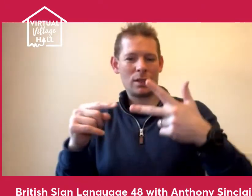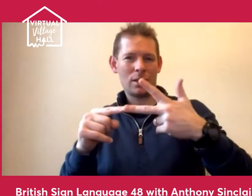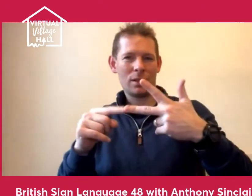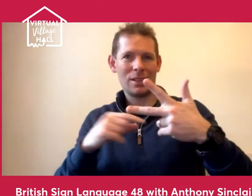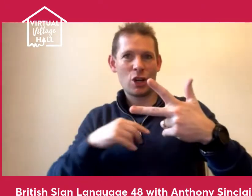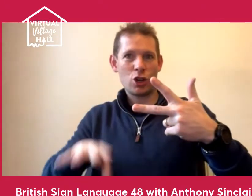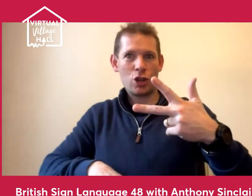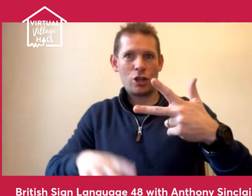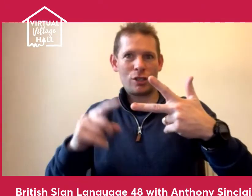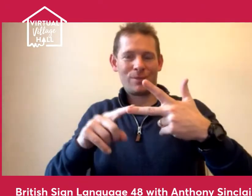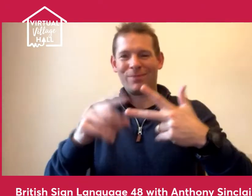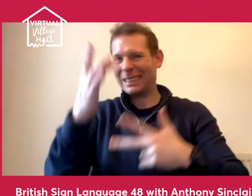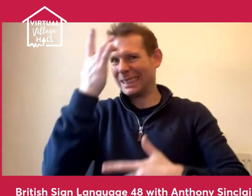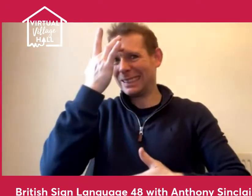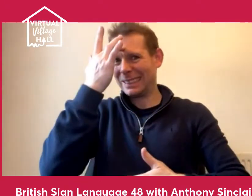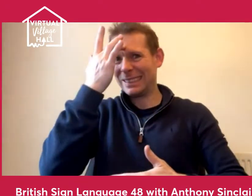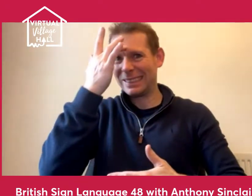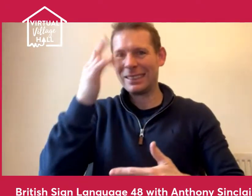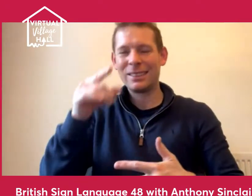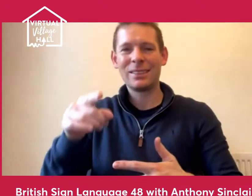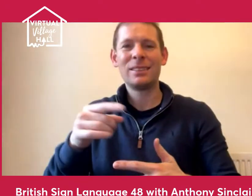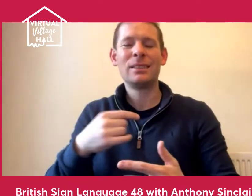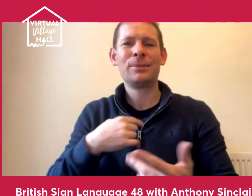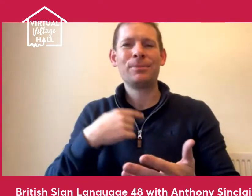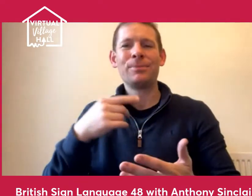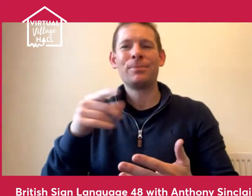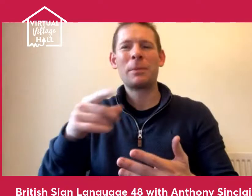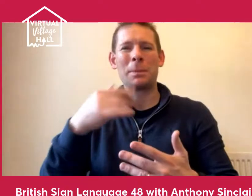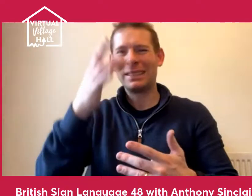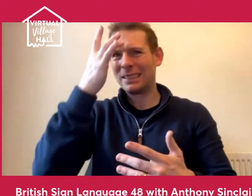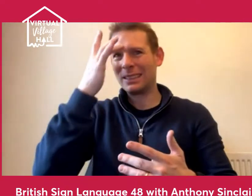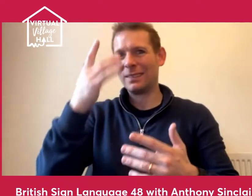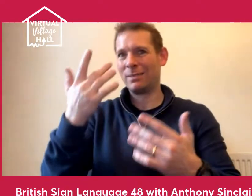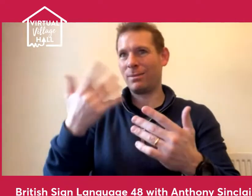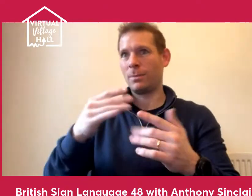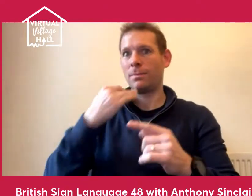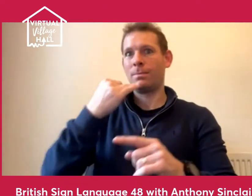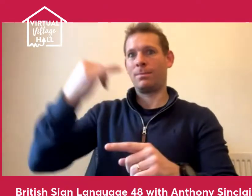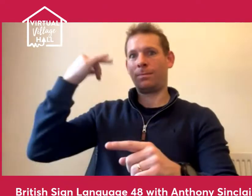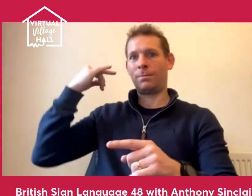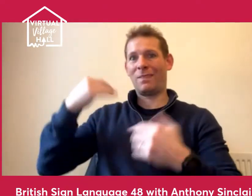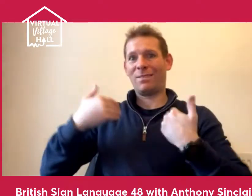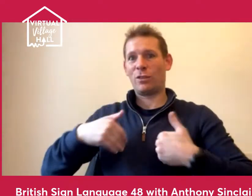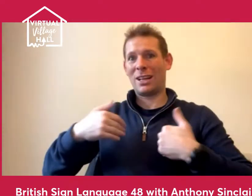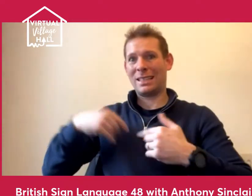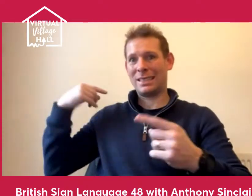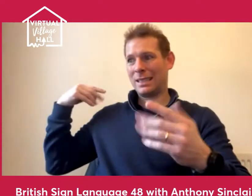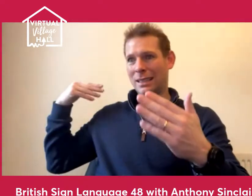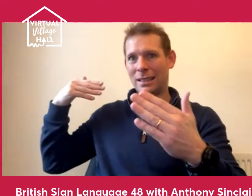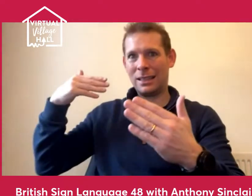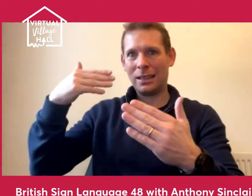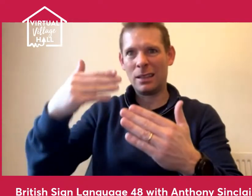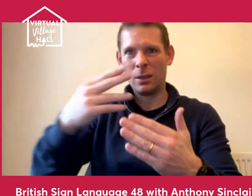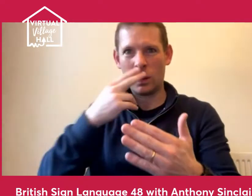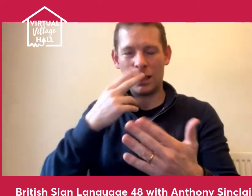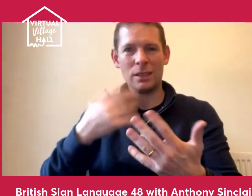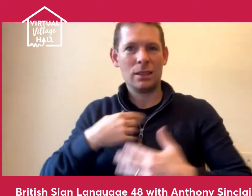Wednesday, my youngest, my daughter, was unwell. She was sick. So she had been sick from last